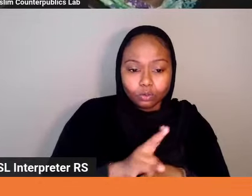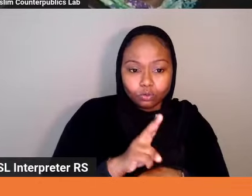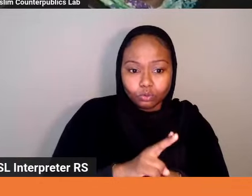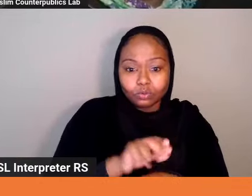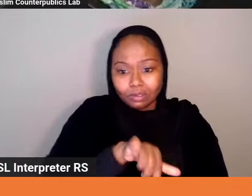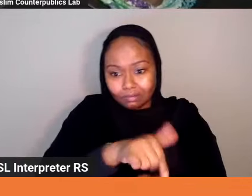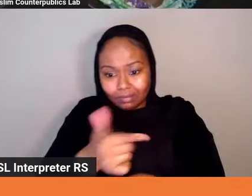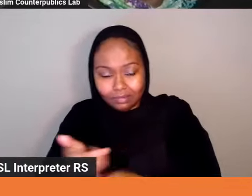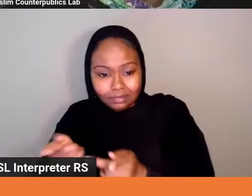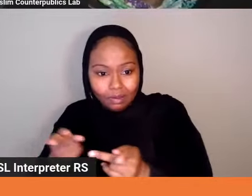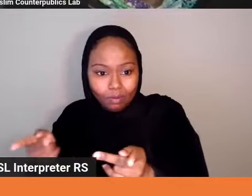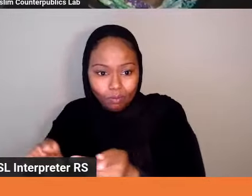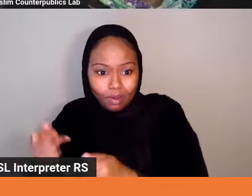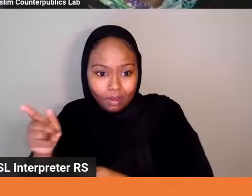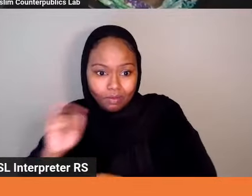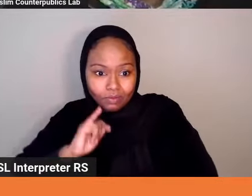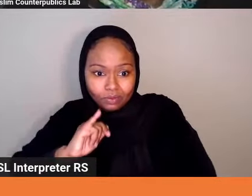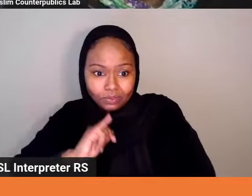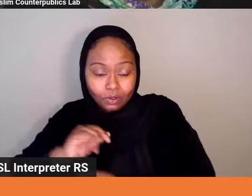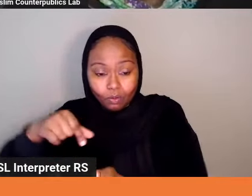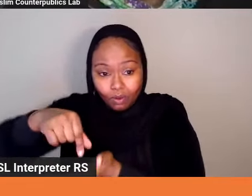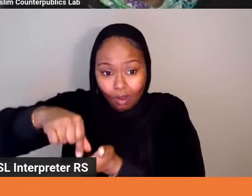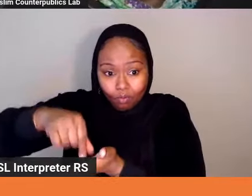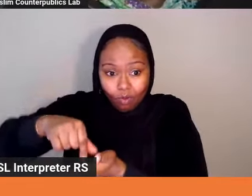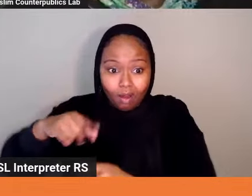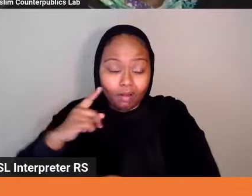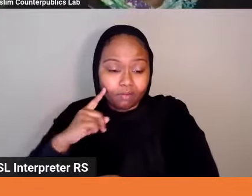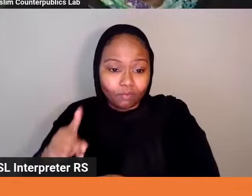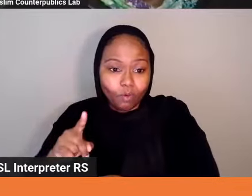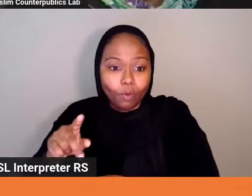in Iraq on the use of the, quote, tactic of